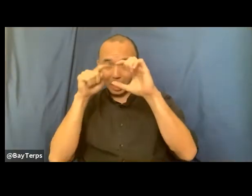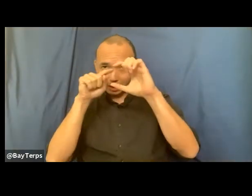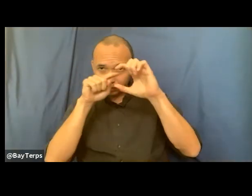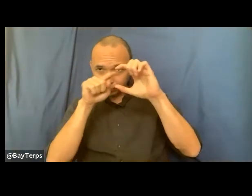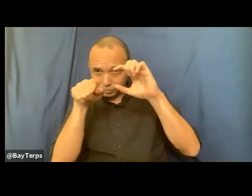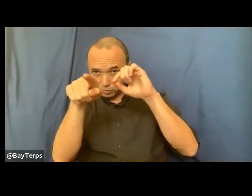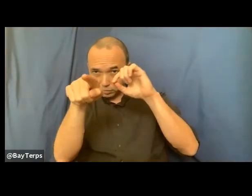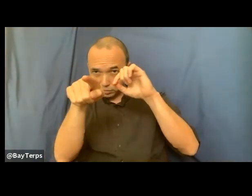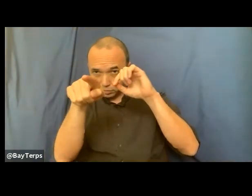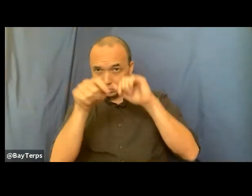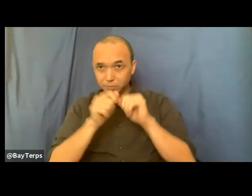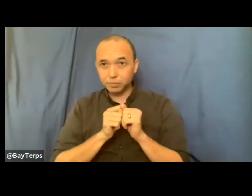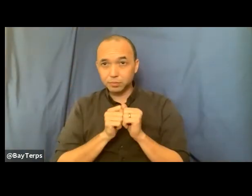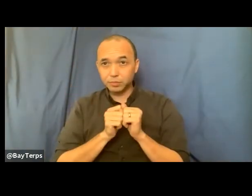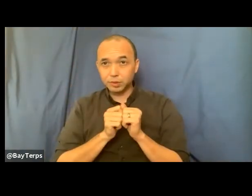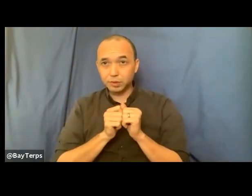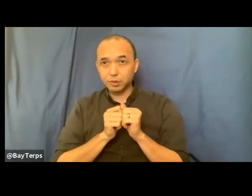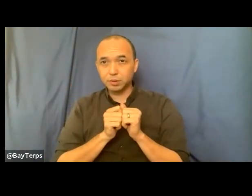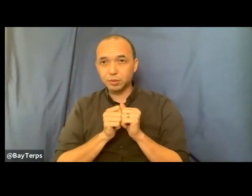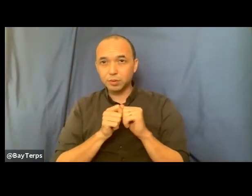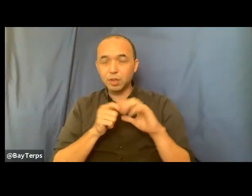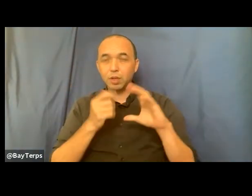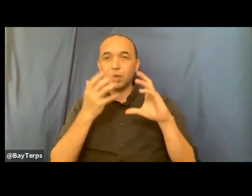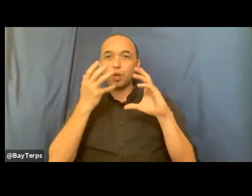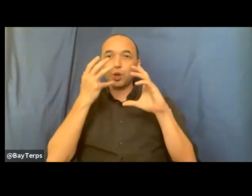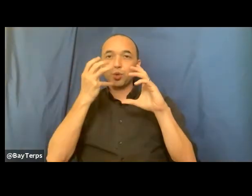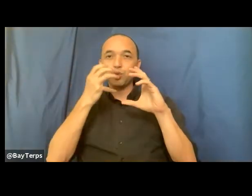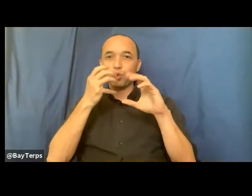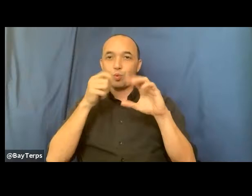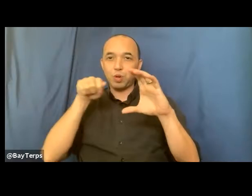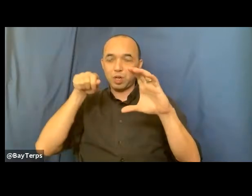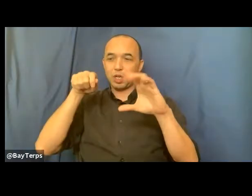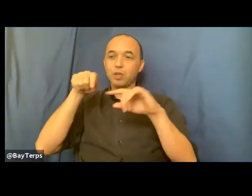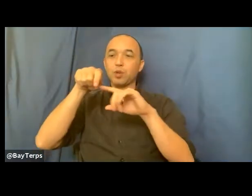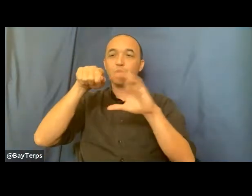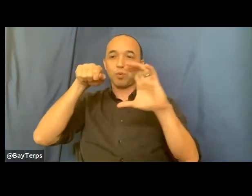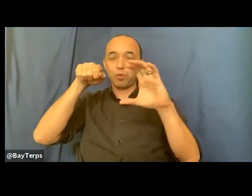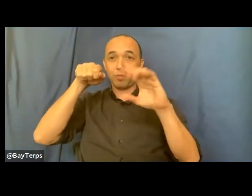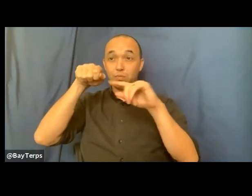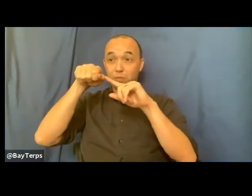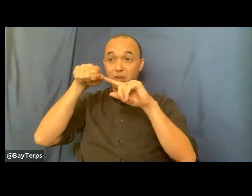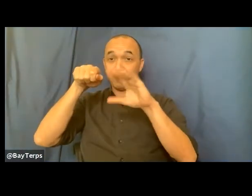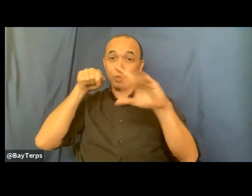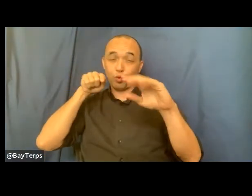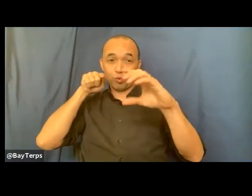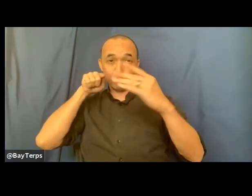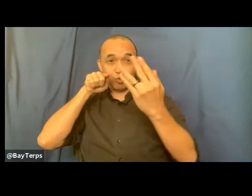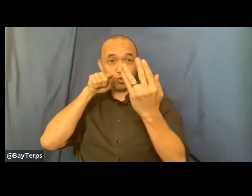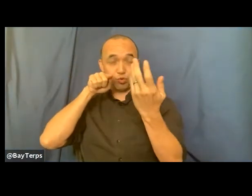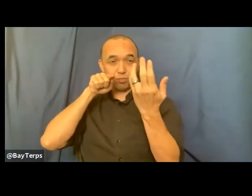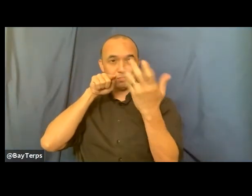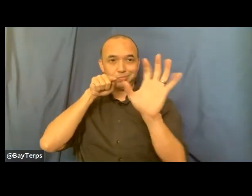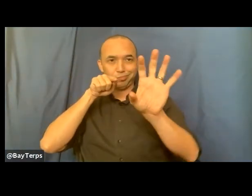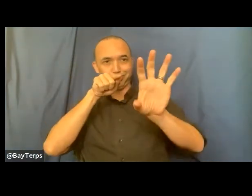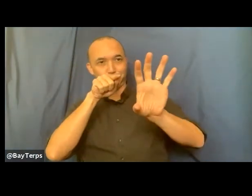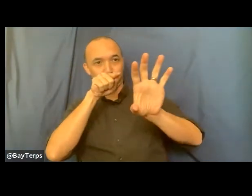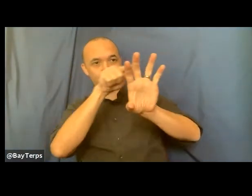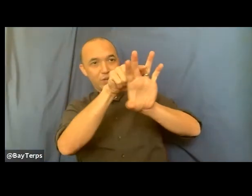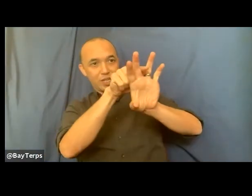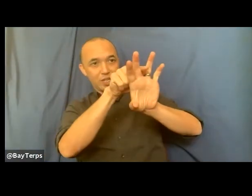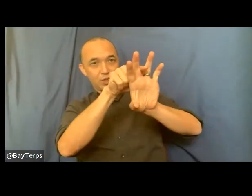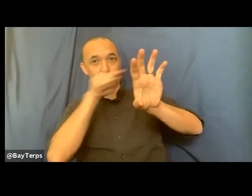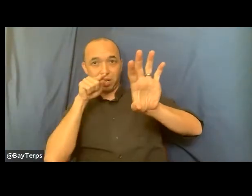And you want the blade to go straight in and straight out for the most part. And so now I'm going to do the other inner eye